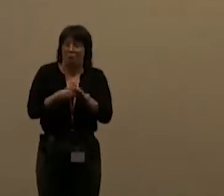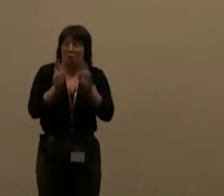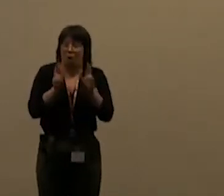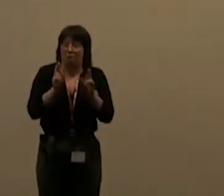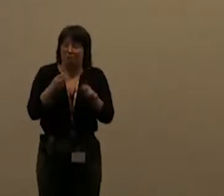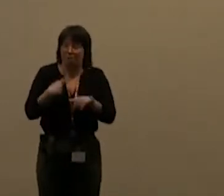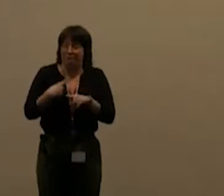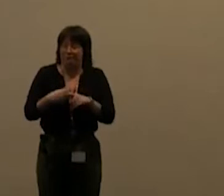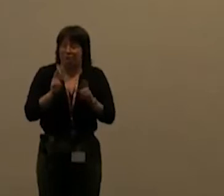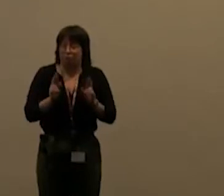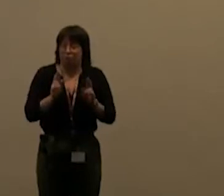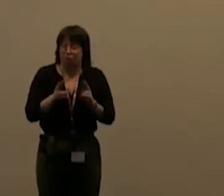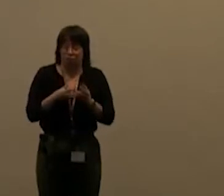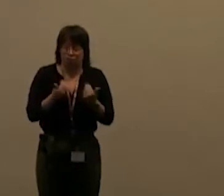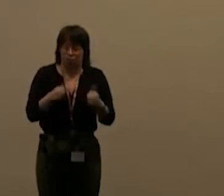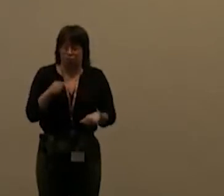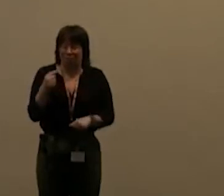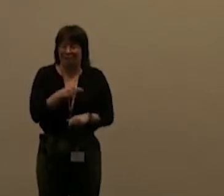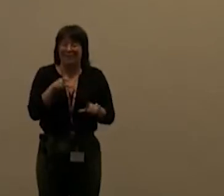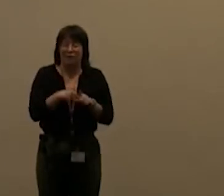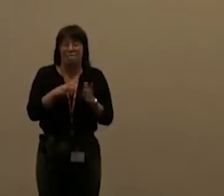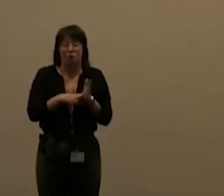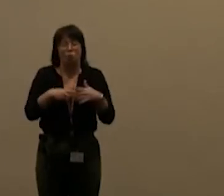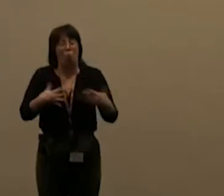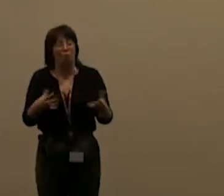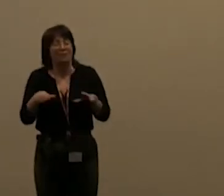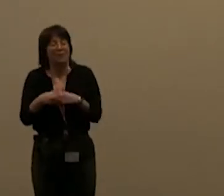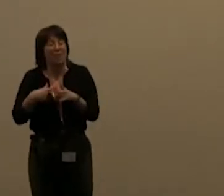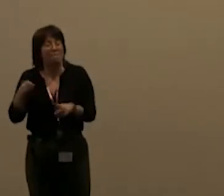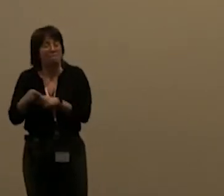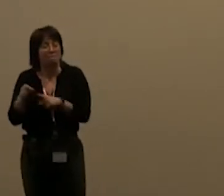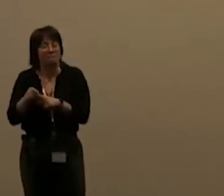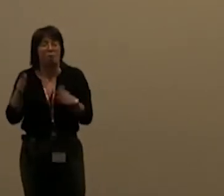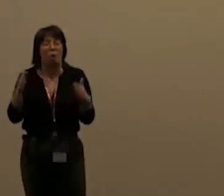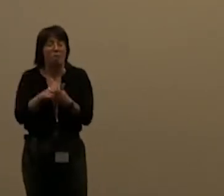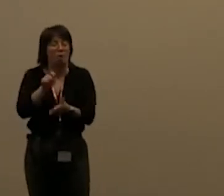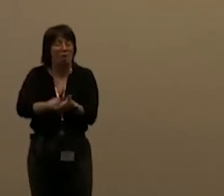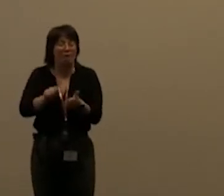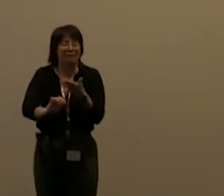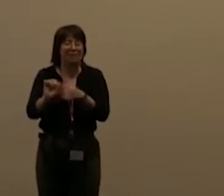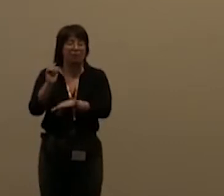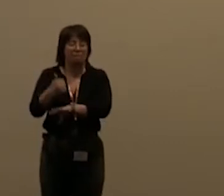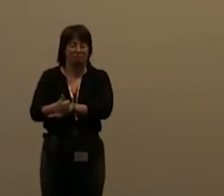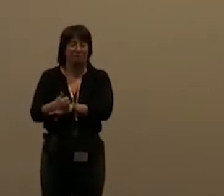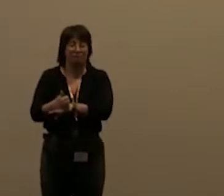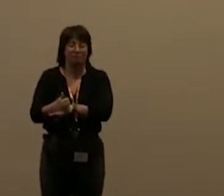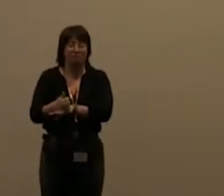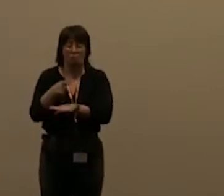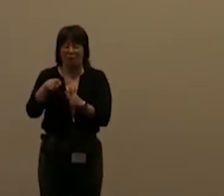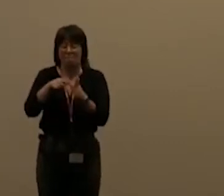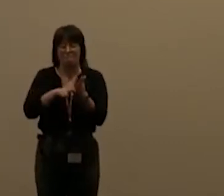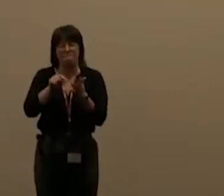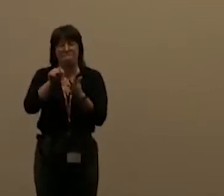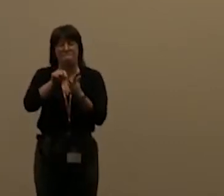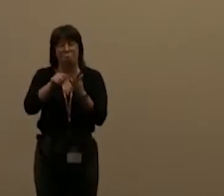be fast, this solution. So it's a Dataverse for Teams Power App for a home office setup. Now when I go to import, you see